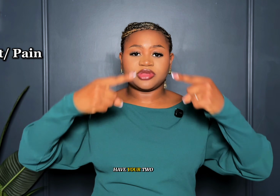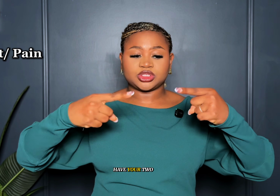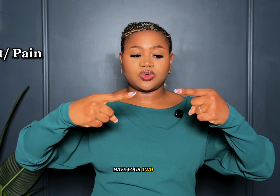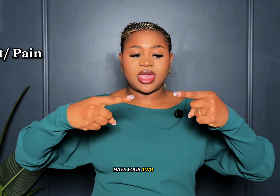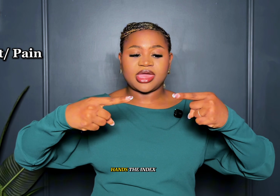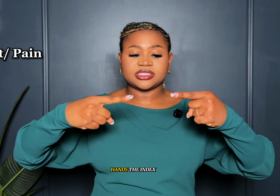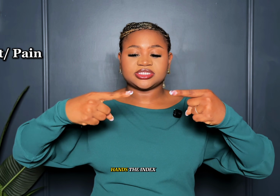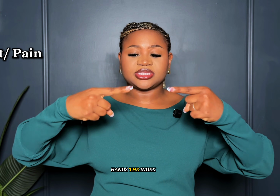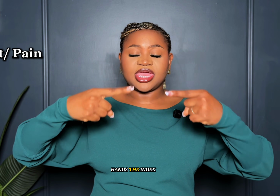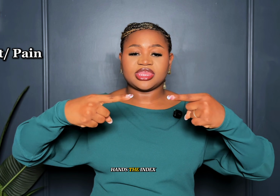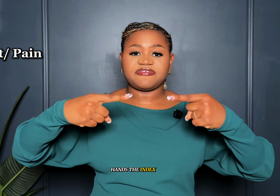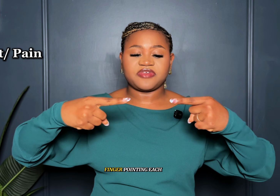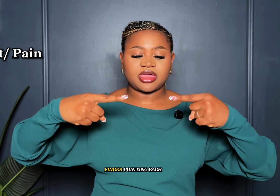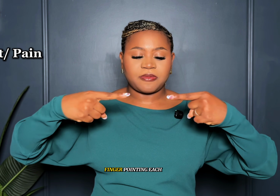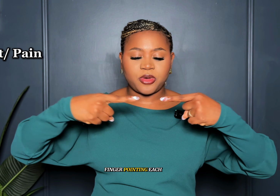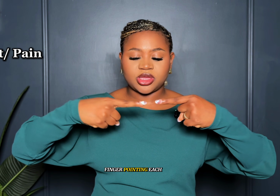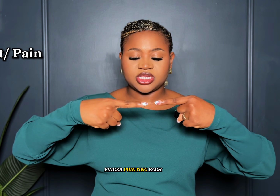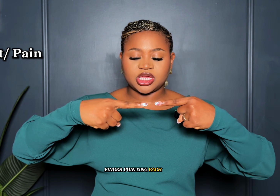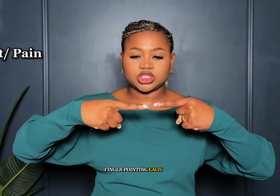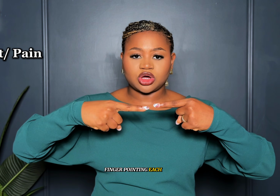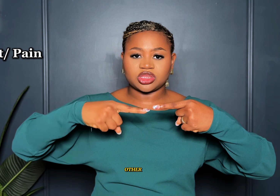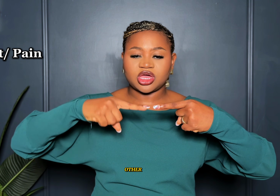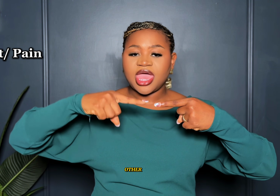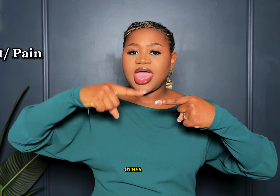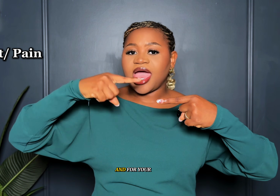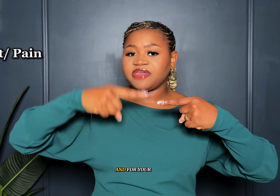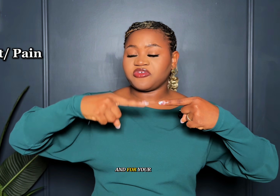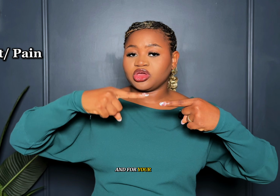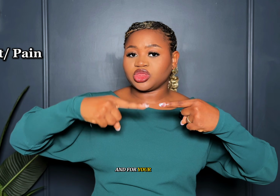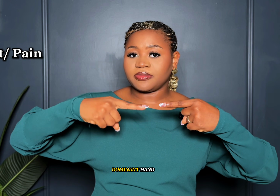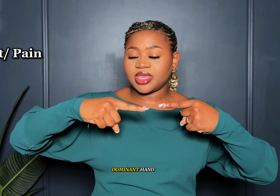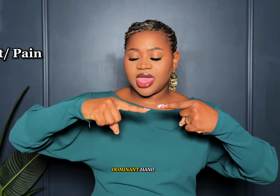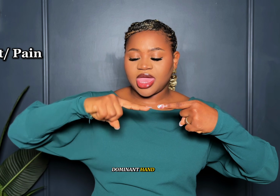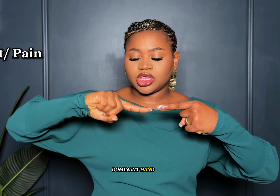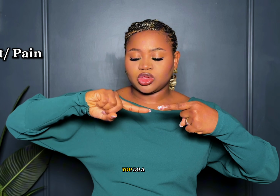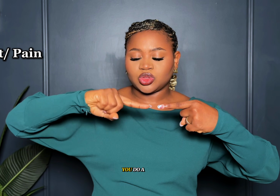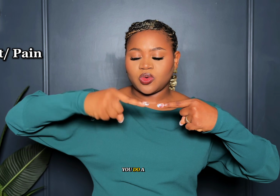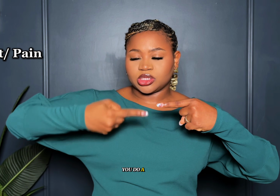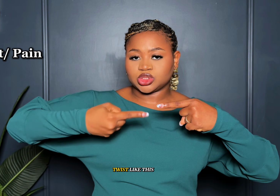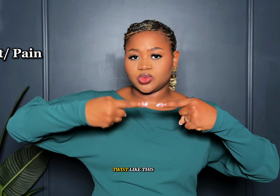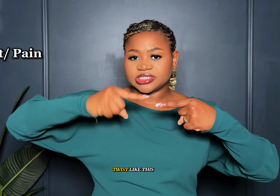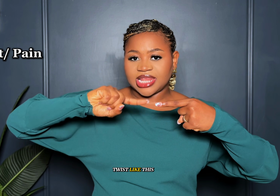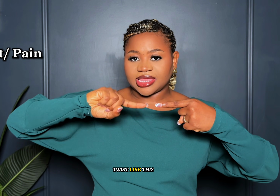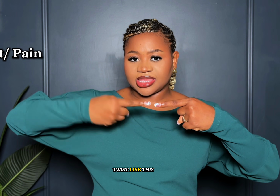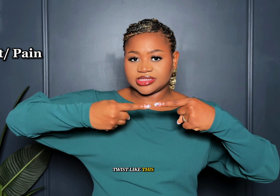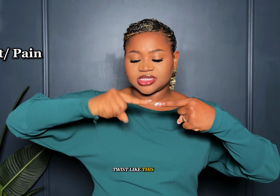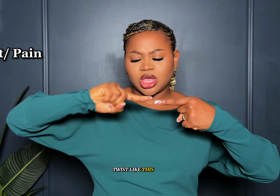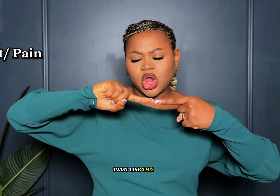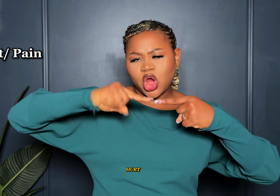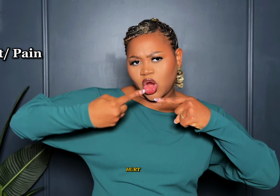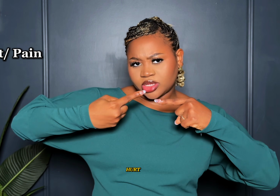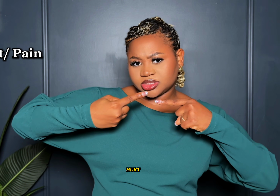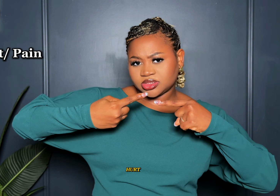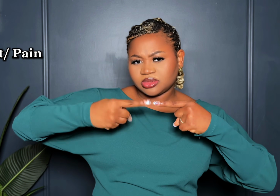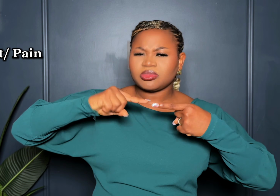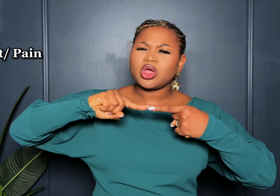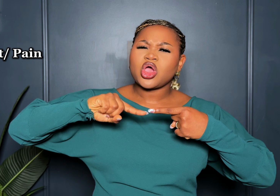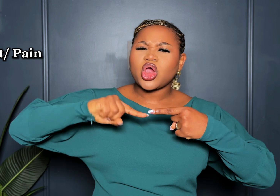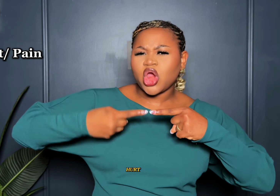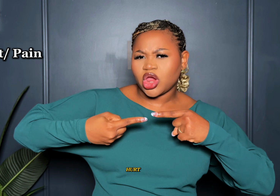two hands, the index finger pointing each other, and for your dominant hand, you do a twist like this. Hurt. Hurt.